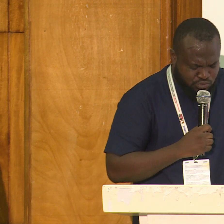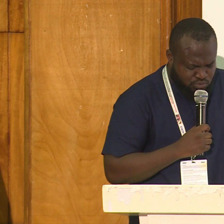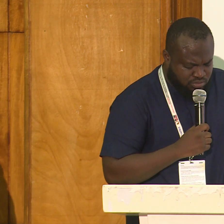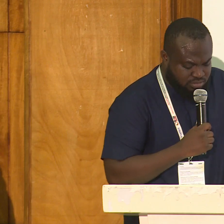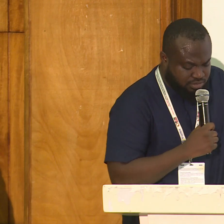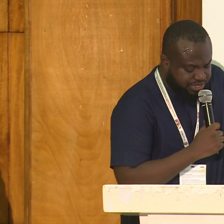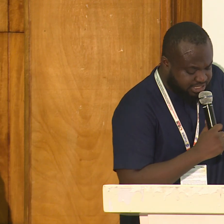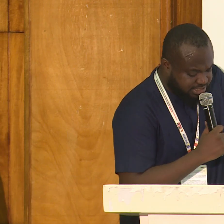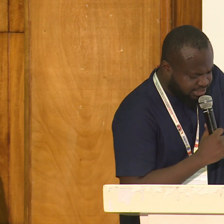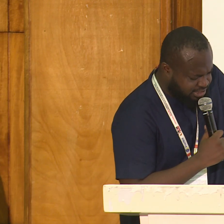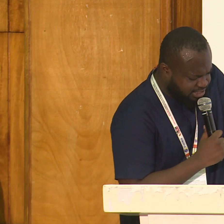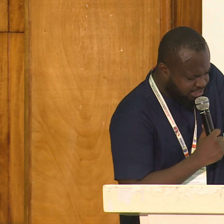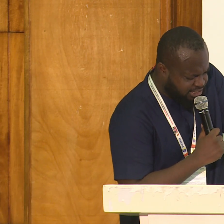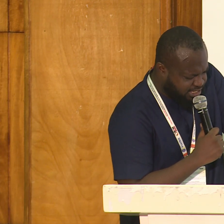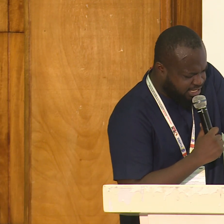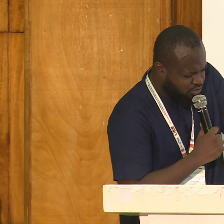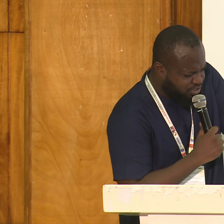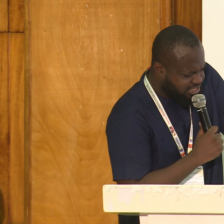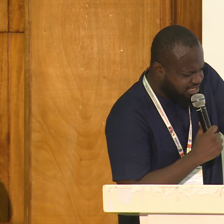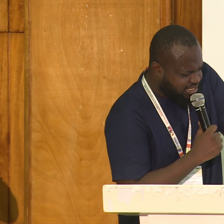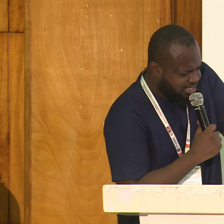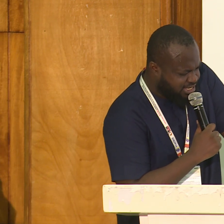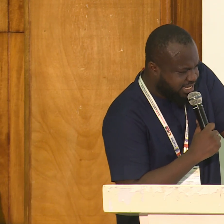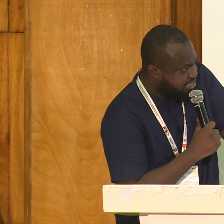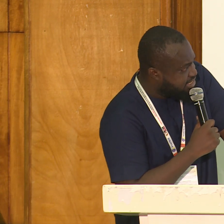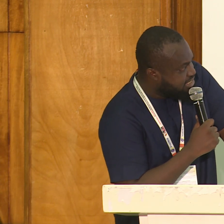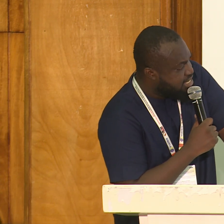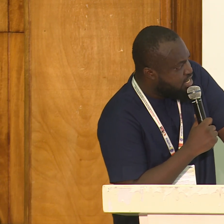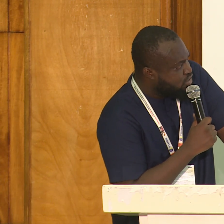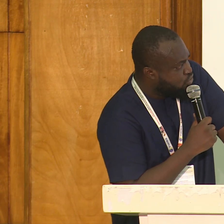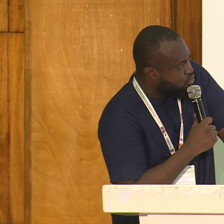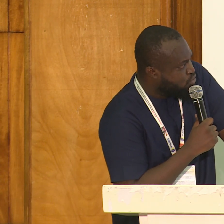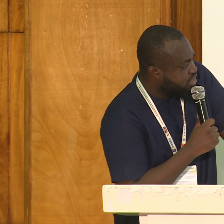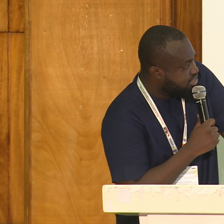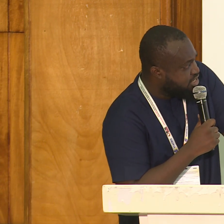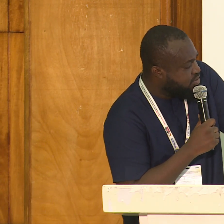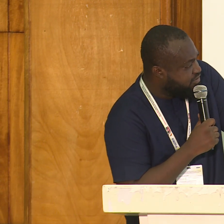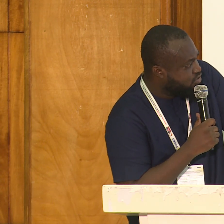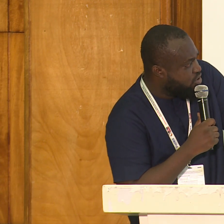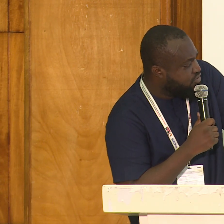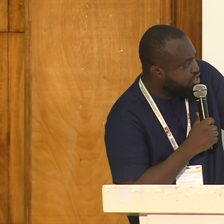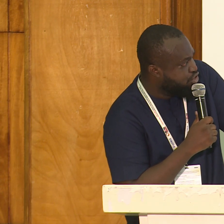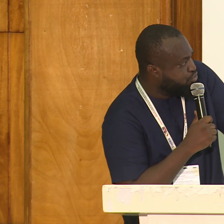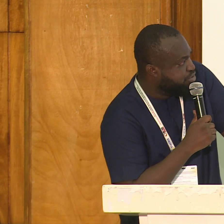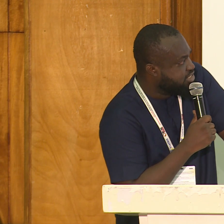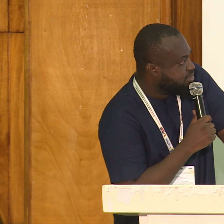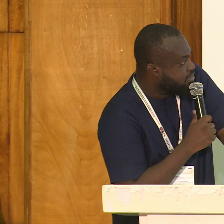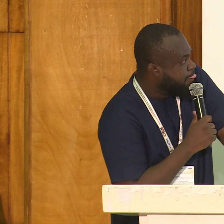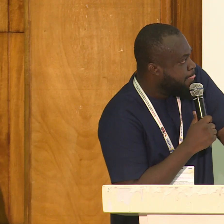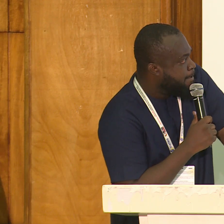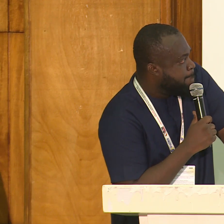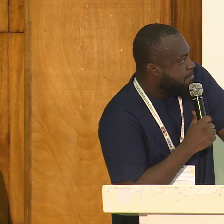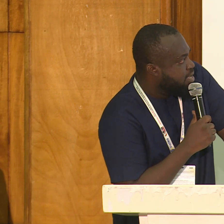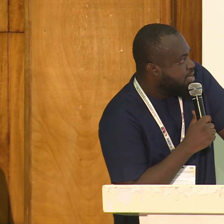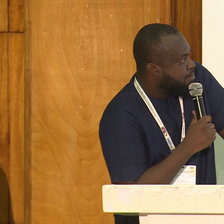creating new regions in, I think, 2019. So Western North is one of the new